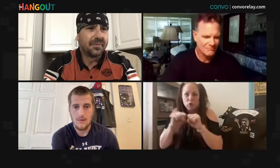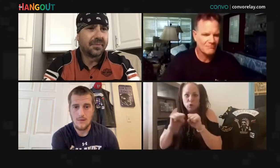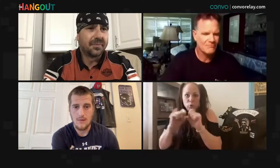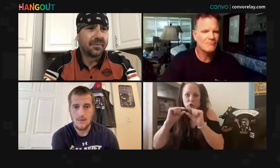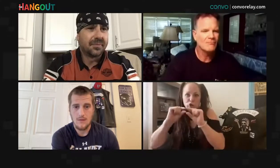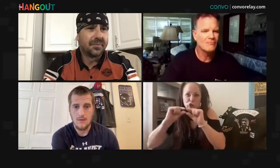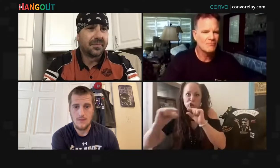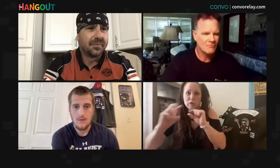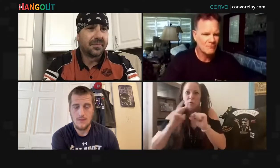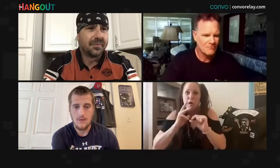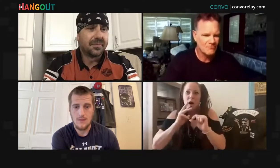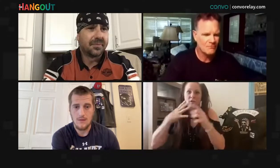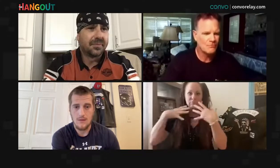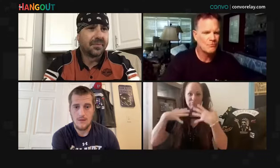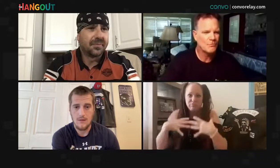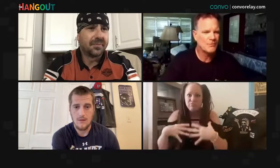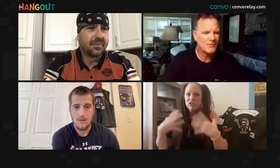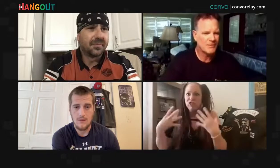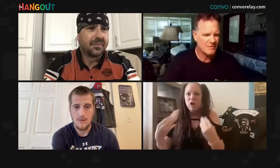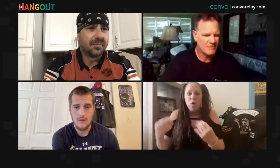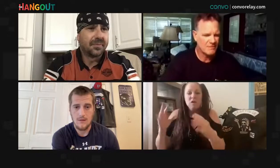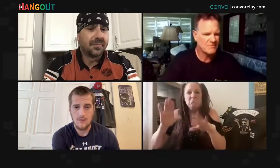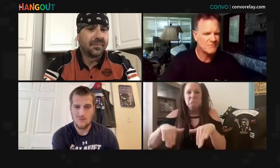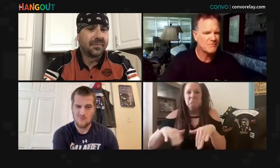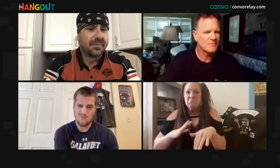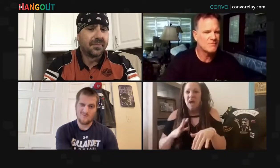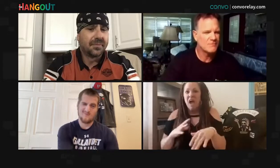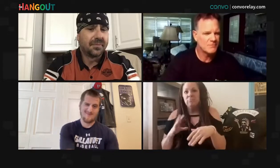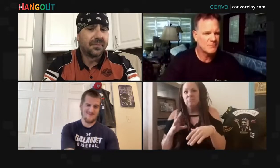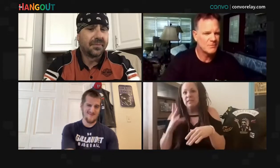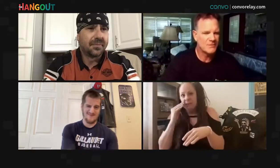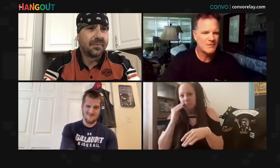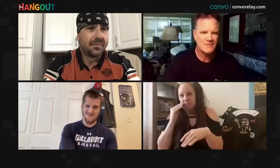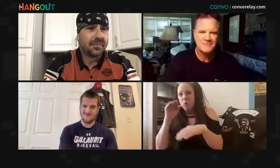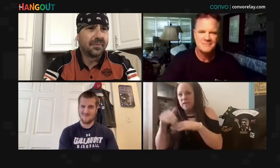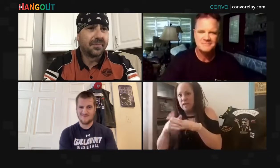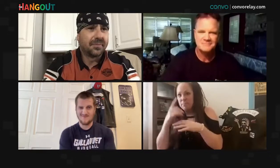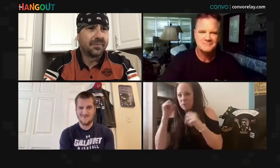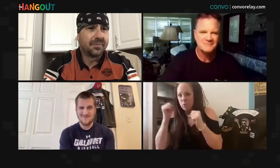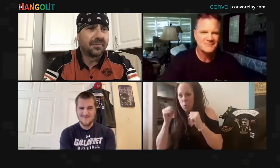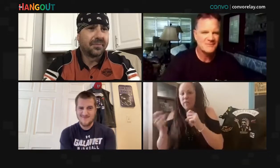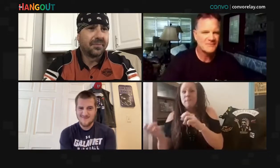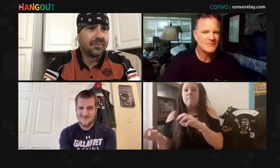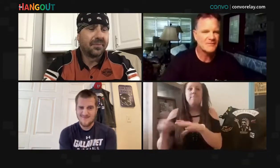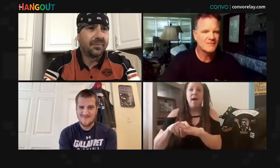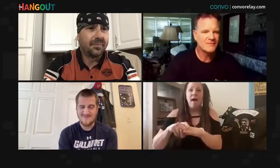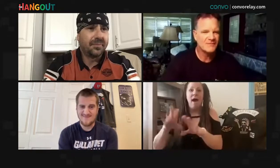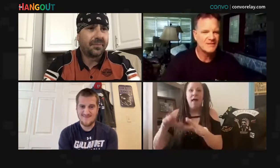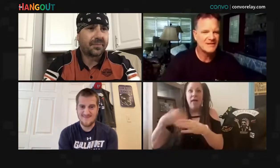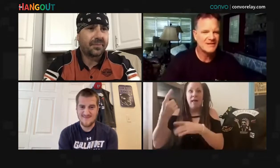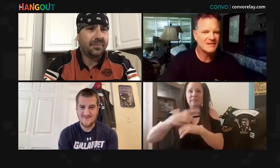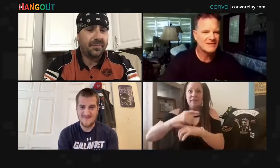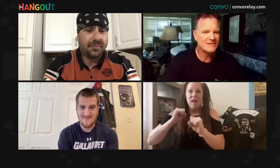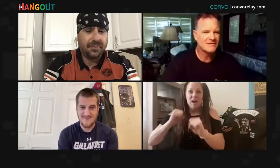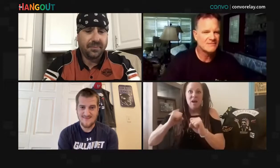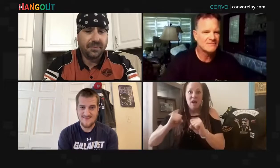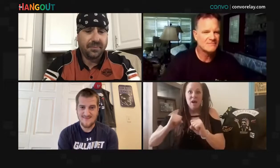so cold and wet. My shoes were soaked, my clothes were soaked, but it's fine. I ended up sleeping overnight